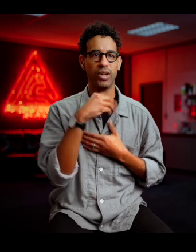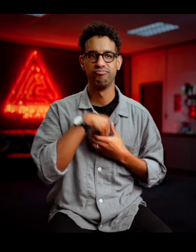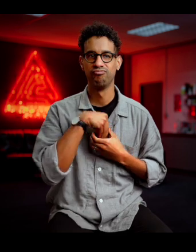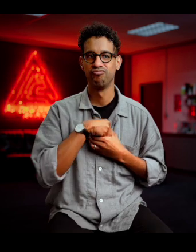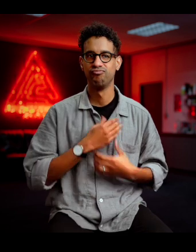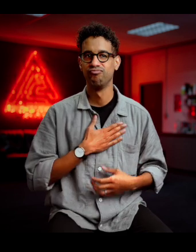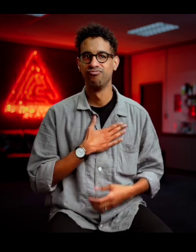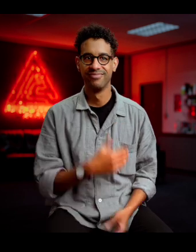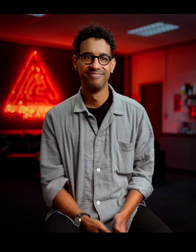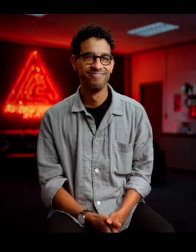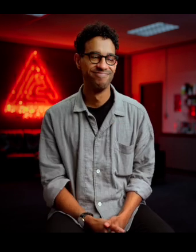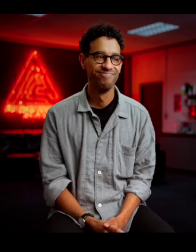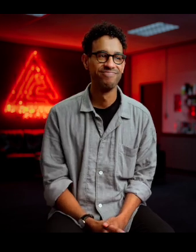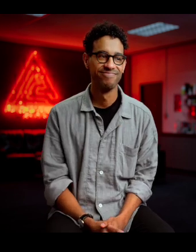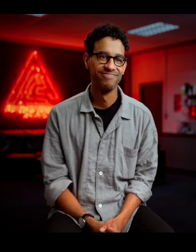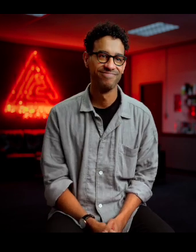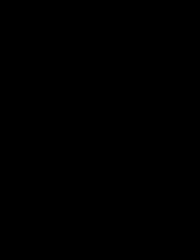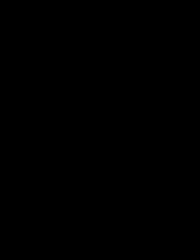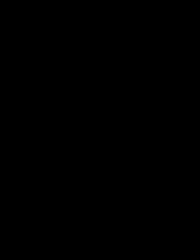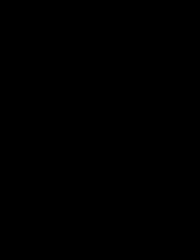and I'll take it with me wherever I go.